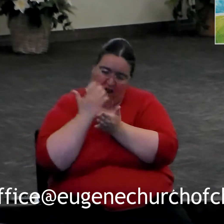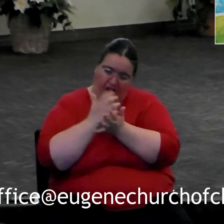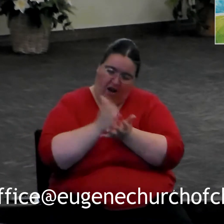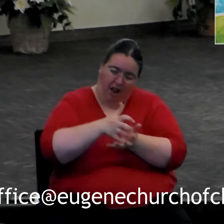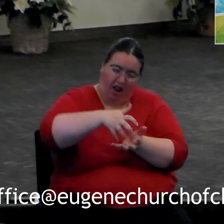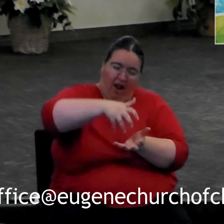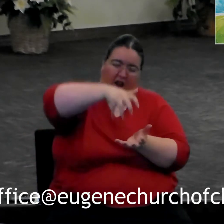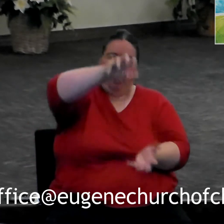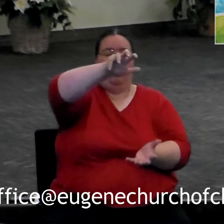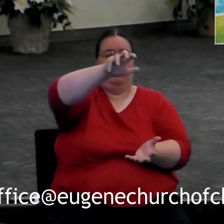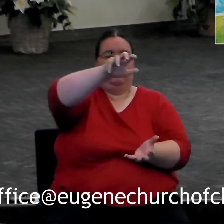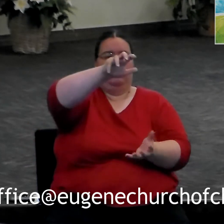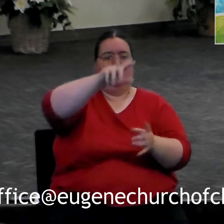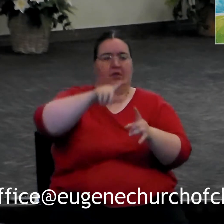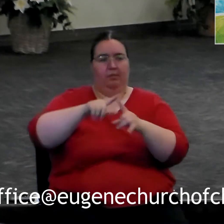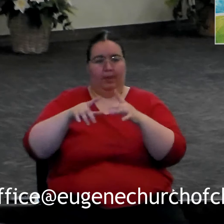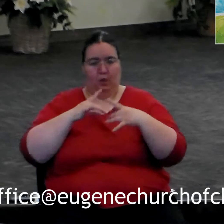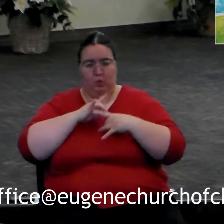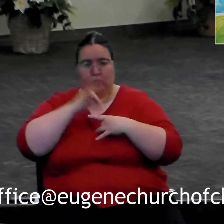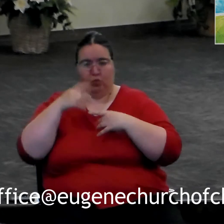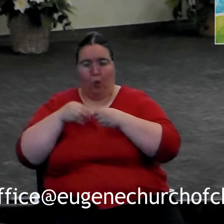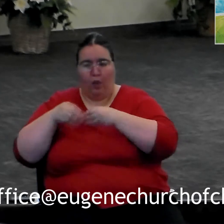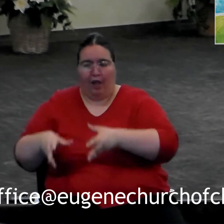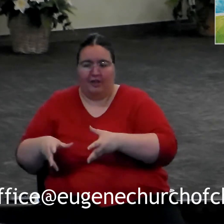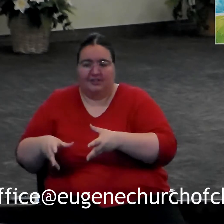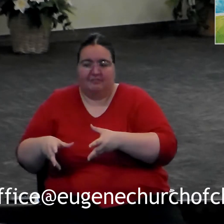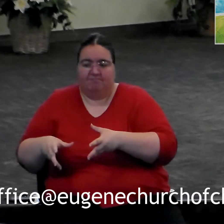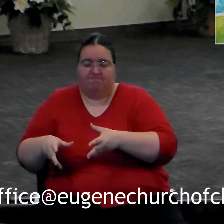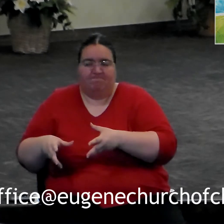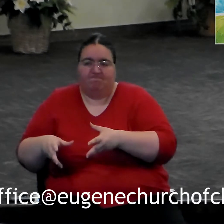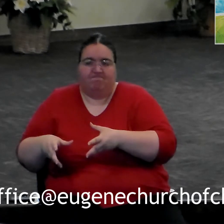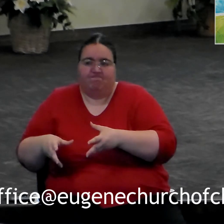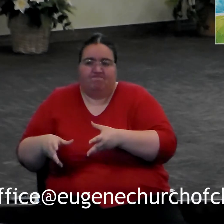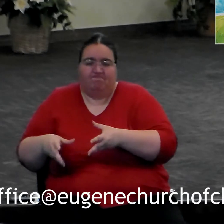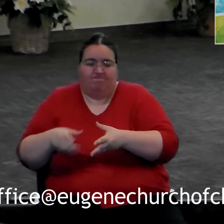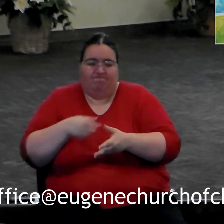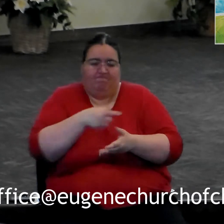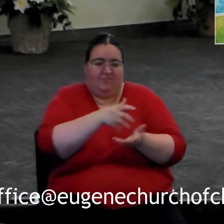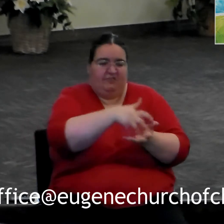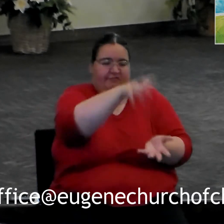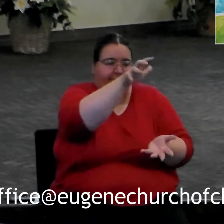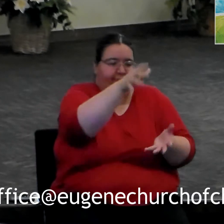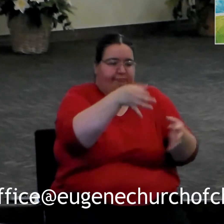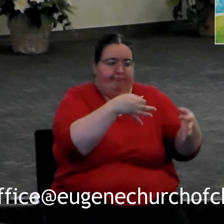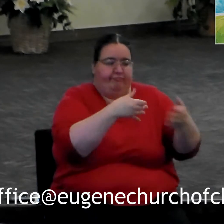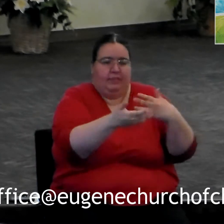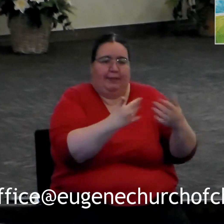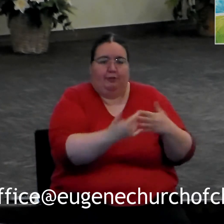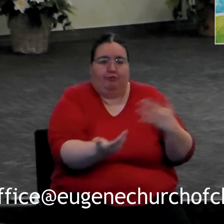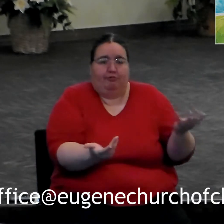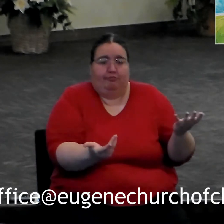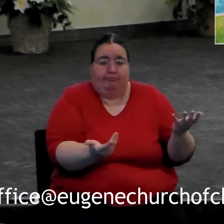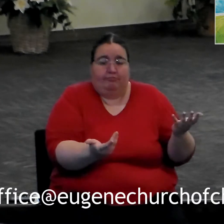For the Son of Man is going to come in his Father's glory with his angels and then he will reward each person